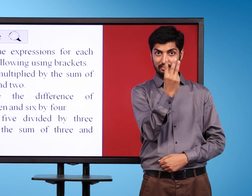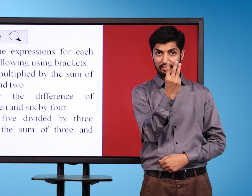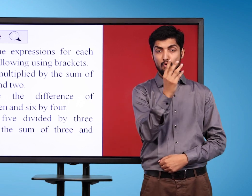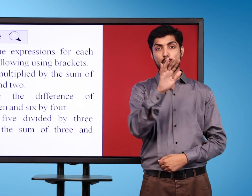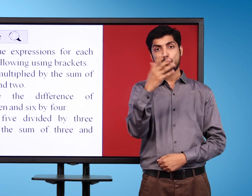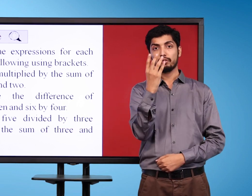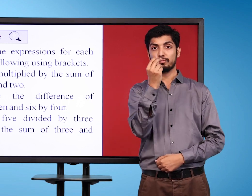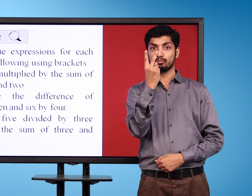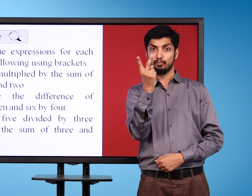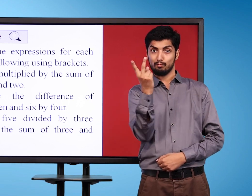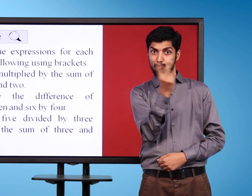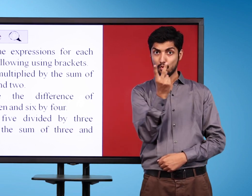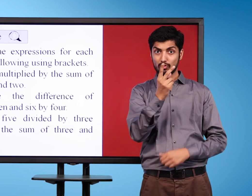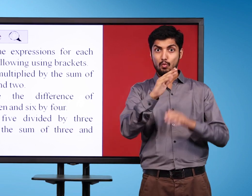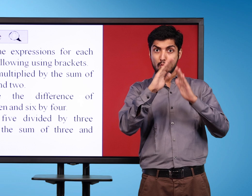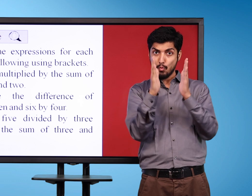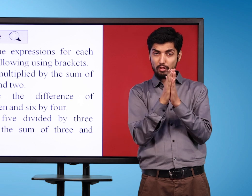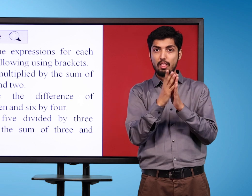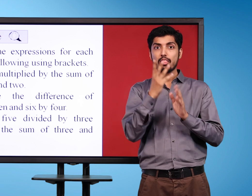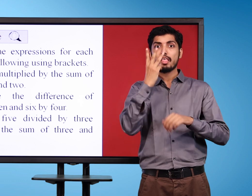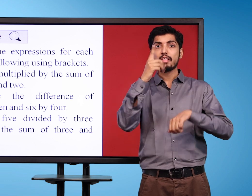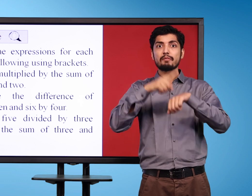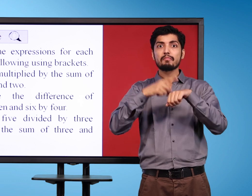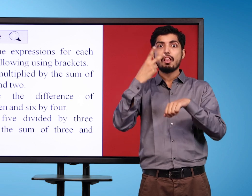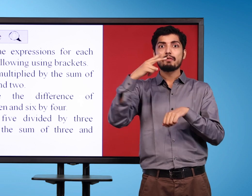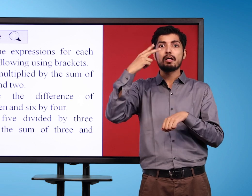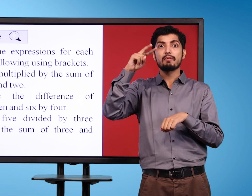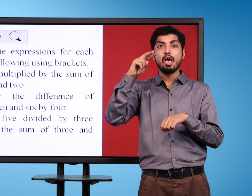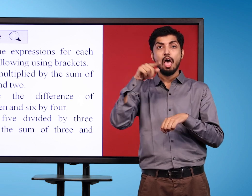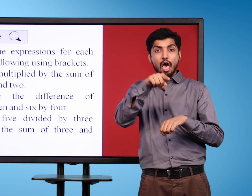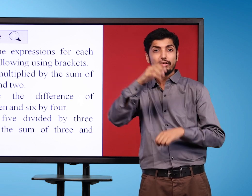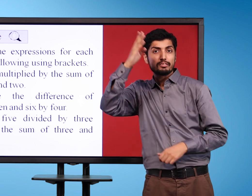45 divided by 3 times the sum of 3 and 2.